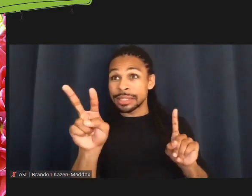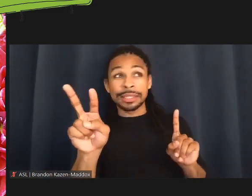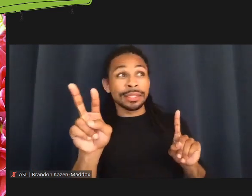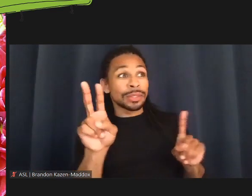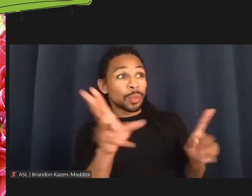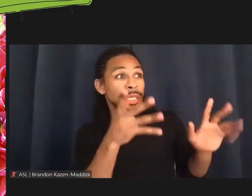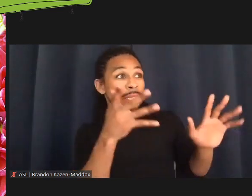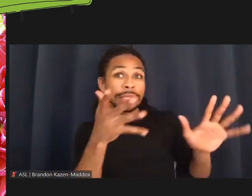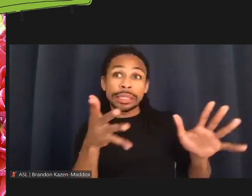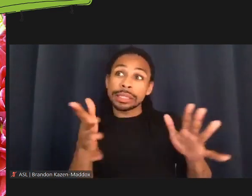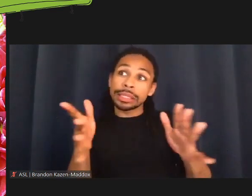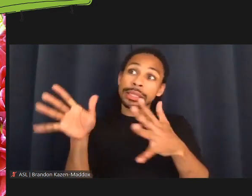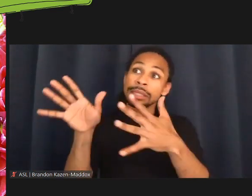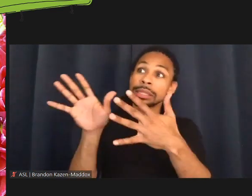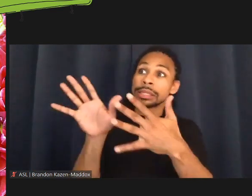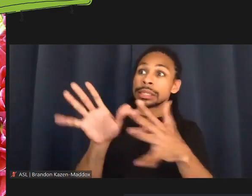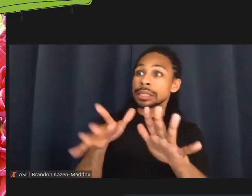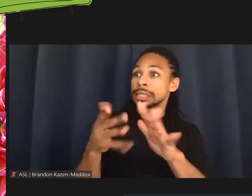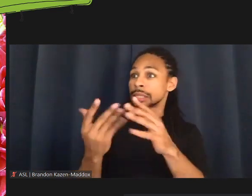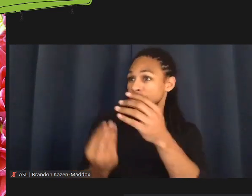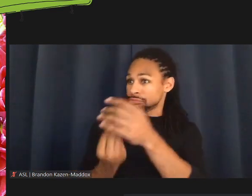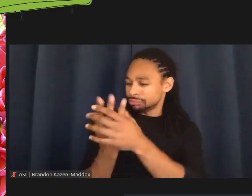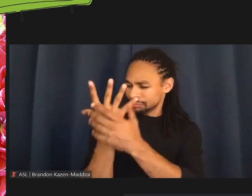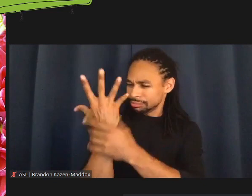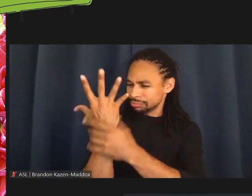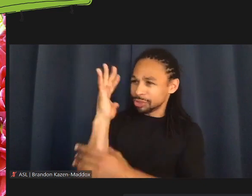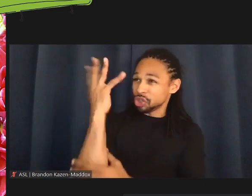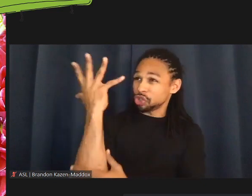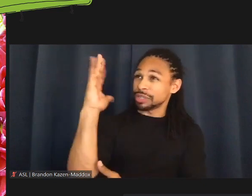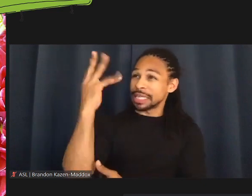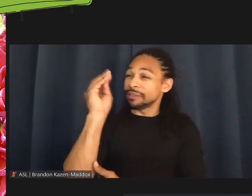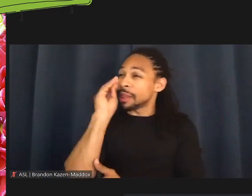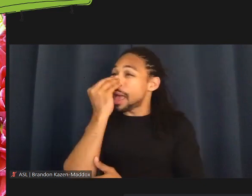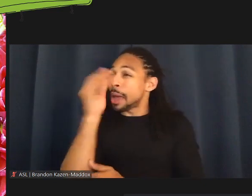bare. Scratch my skin. The